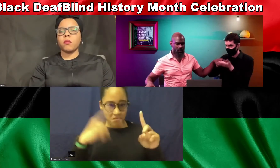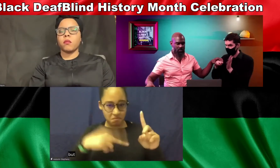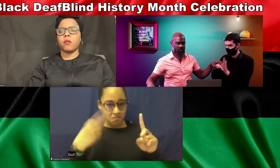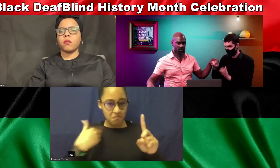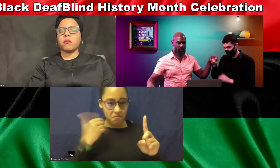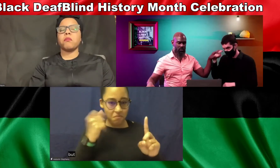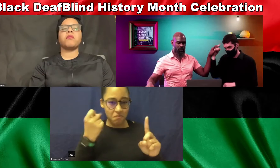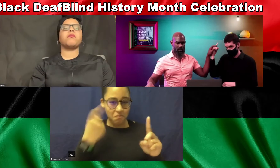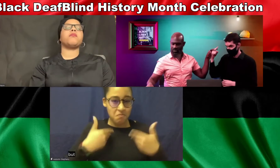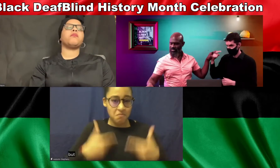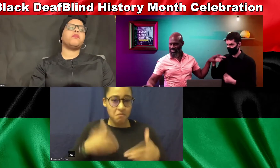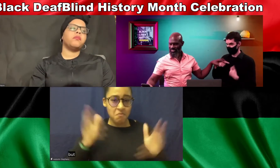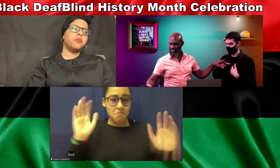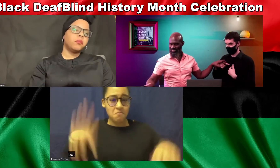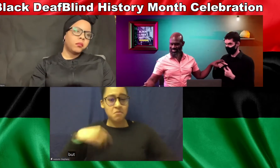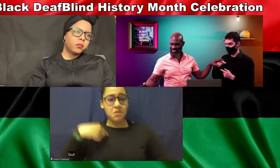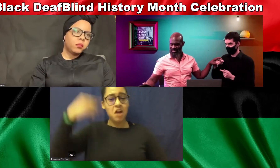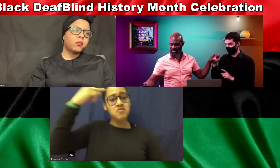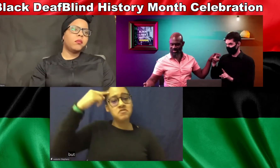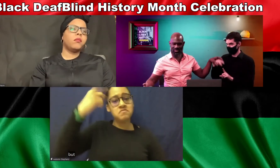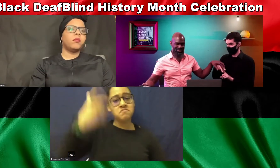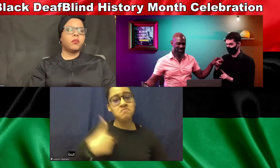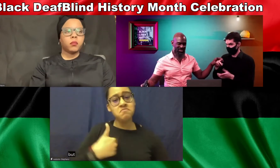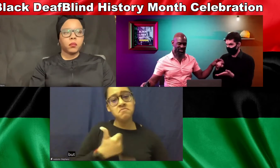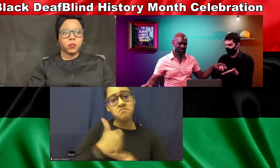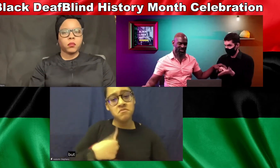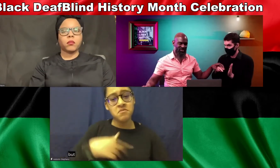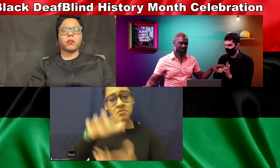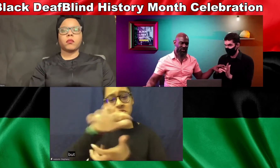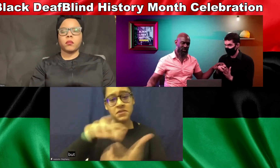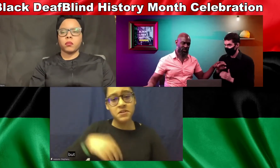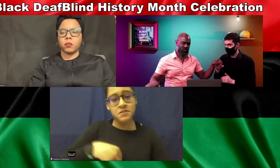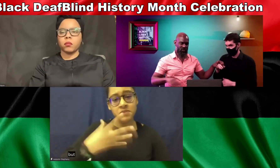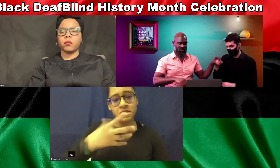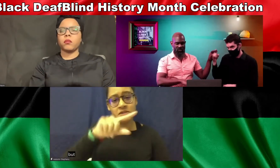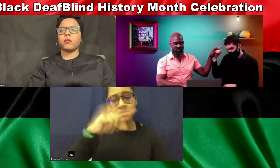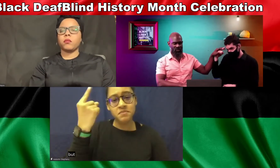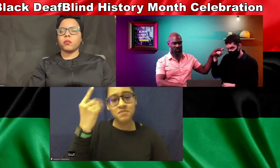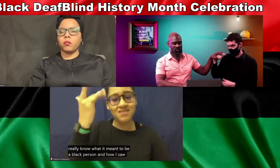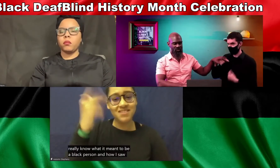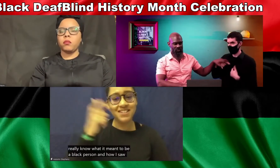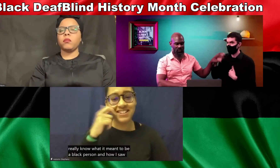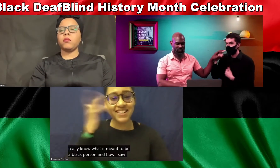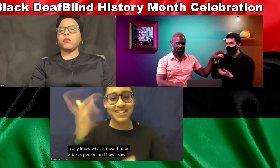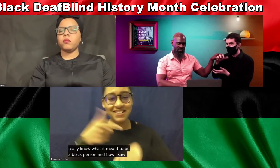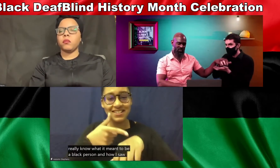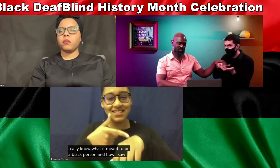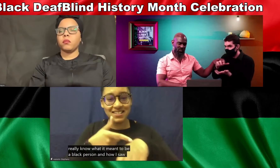didn't really know what it meant to be a Black person and how I saw myself and how other people's viewed me.